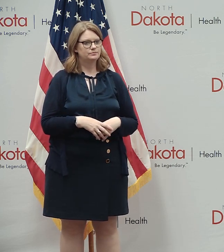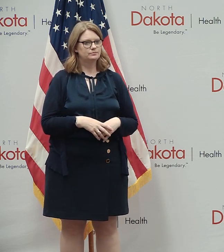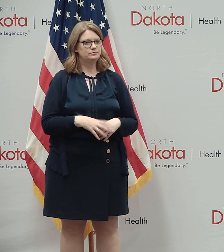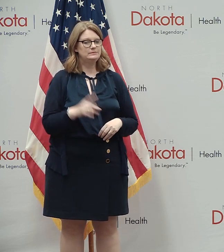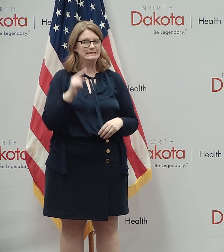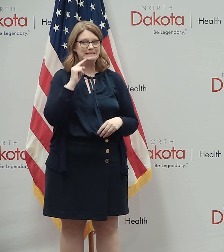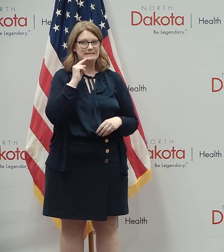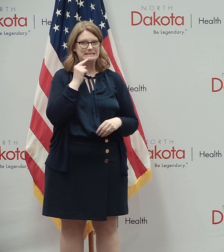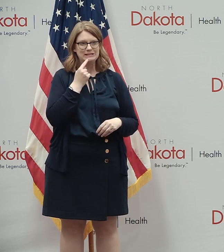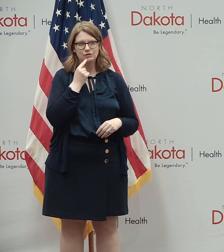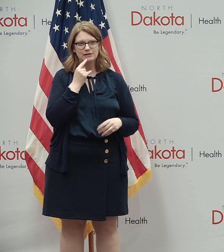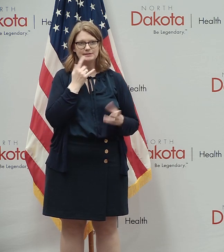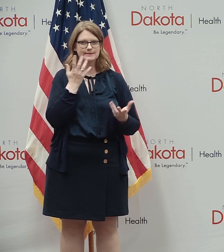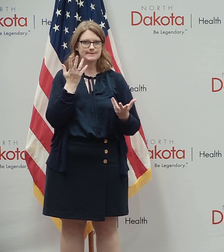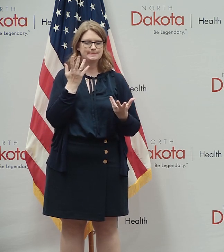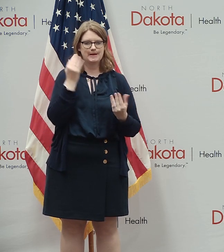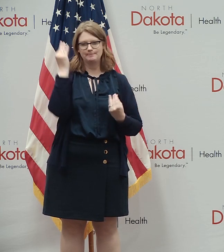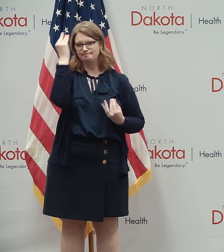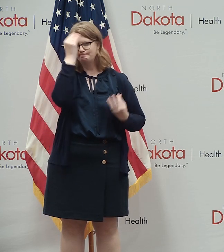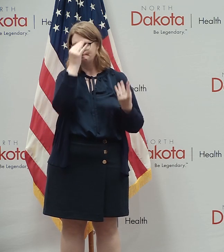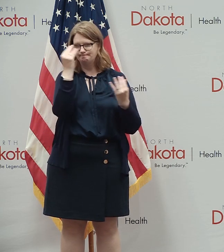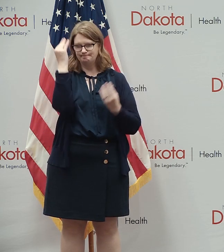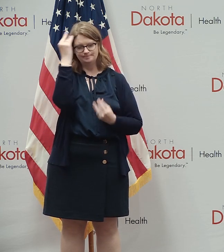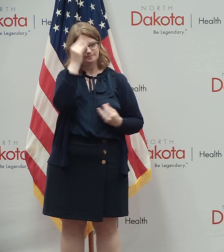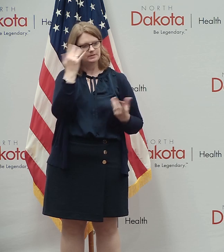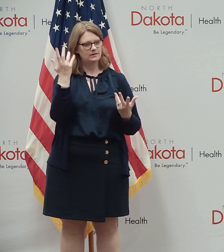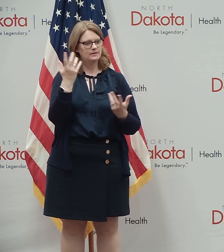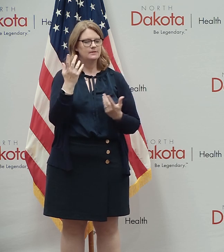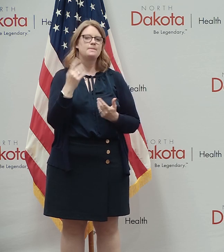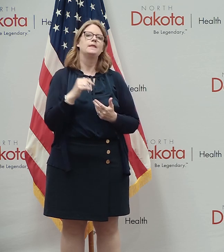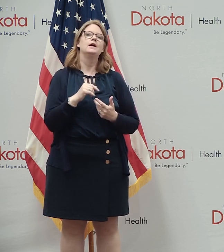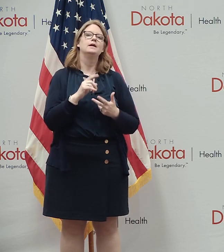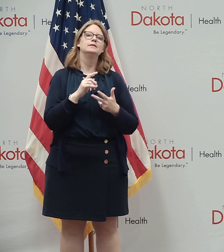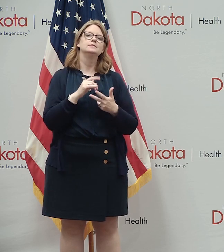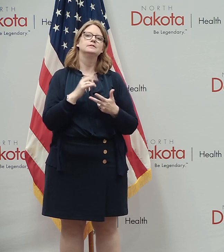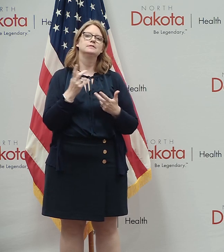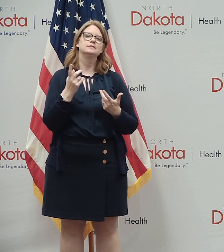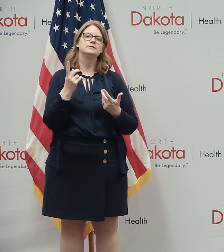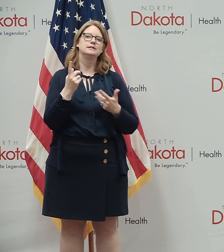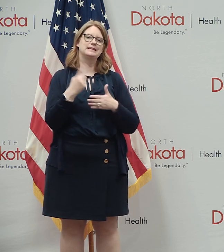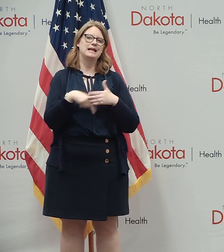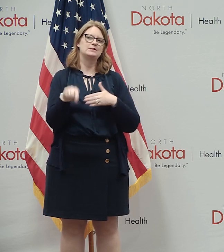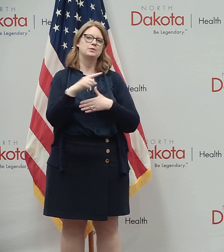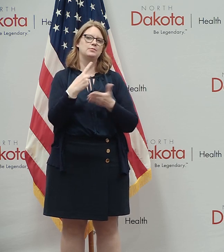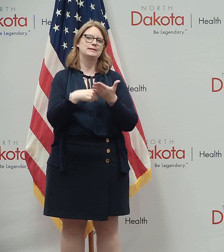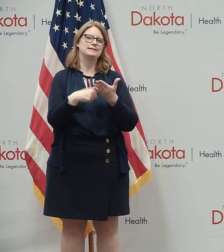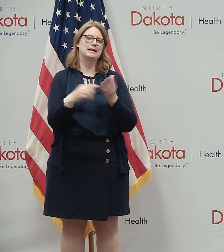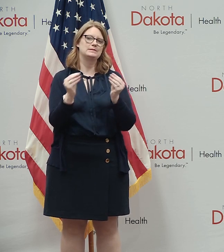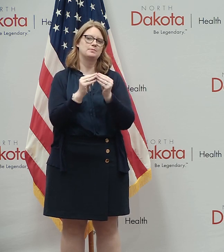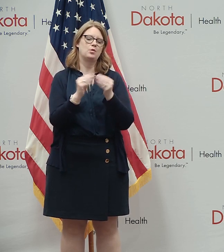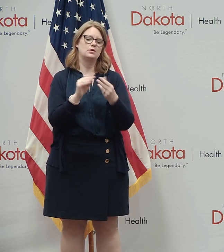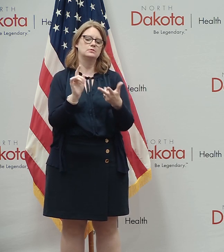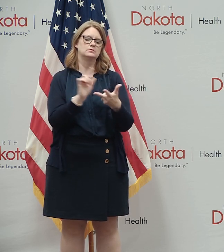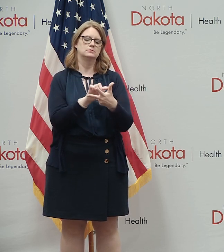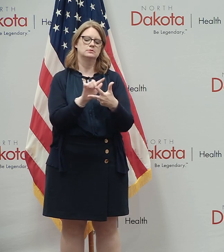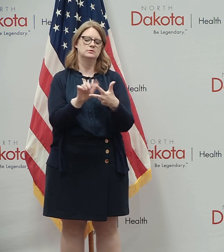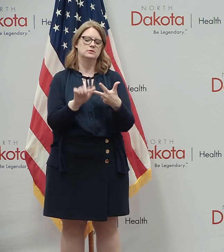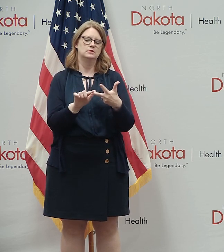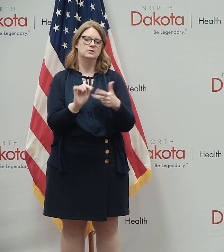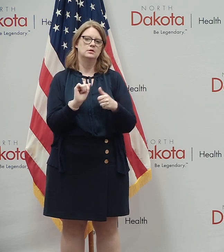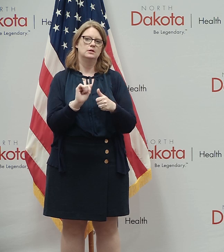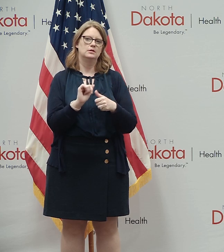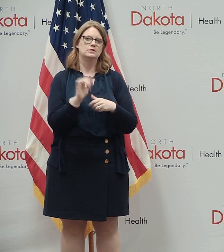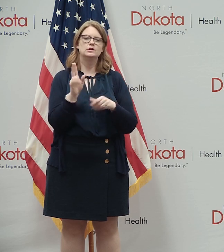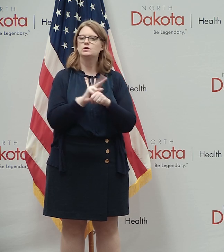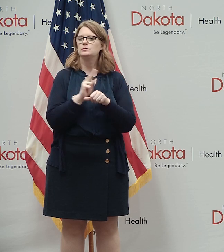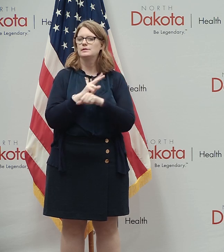consideration about how we do this. The 3 ideas I'll float out. You'll hear more about these next week. One of these ideas is